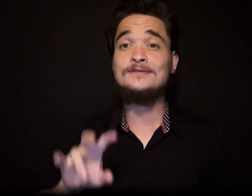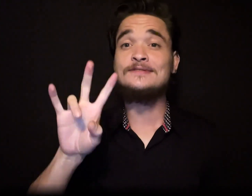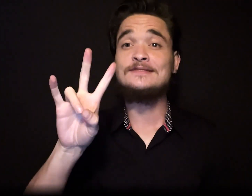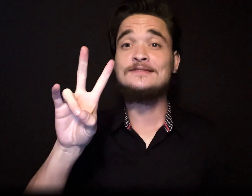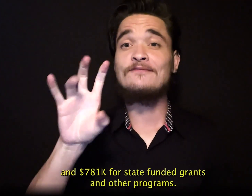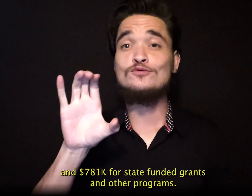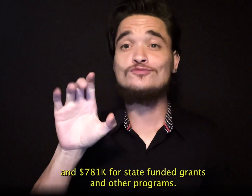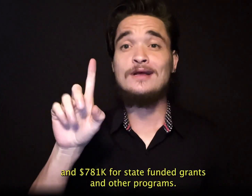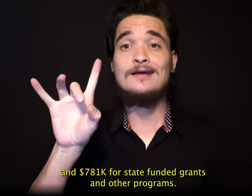and